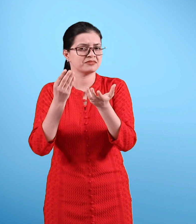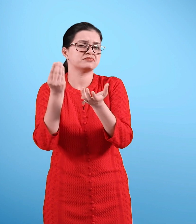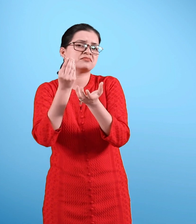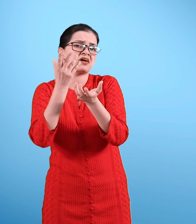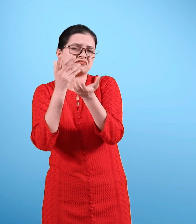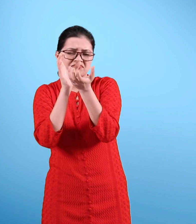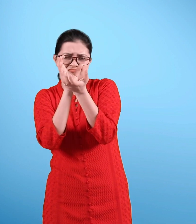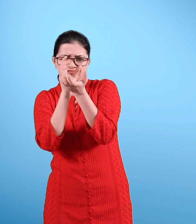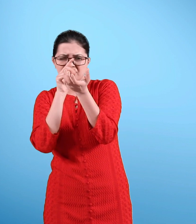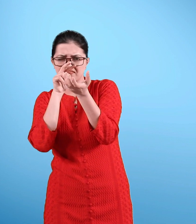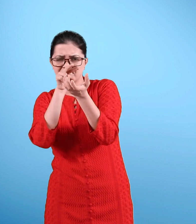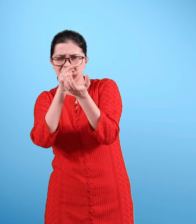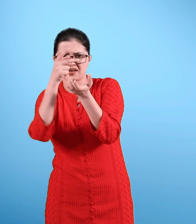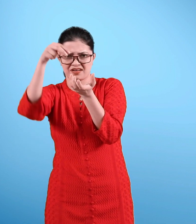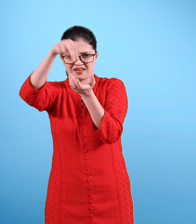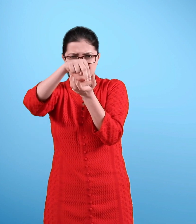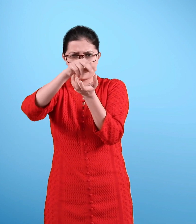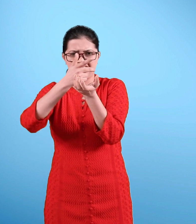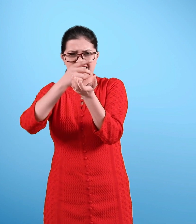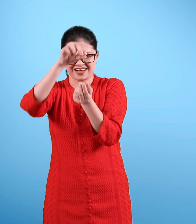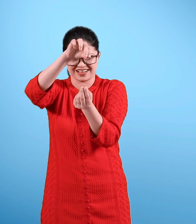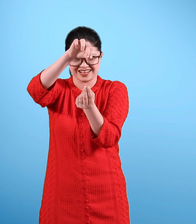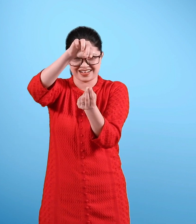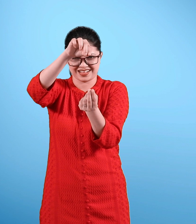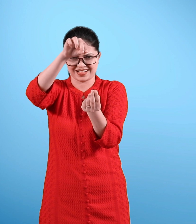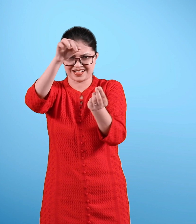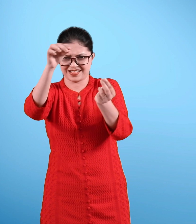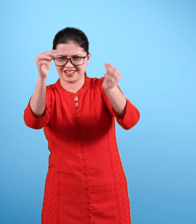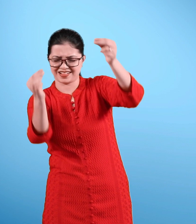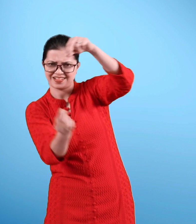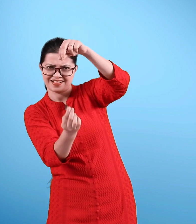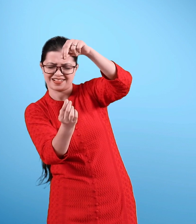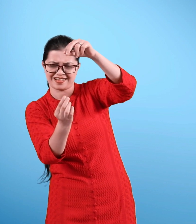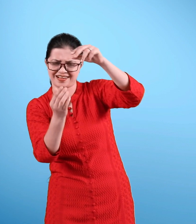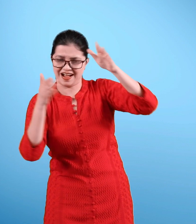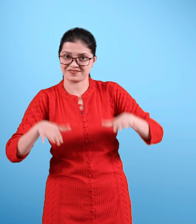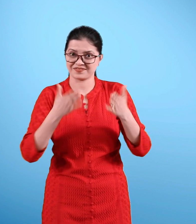Are the images erect or upside down? Surprise, surprise!